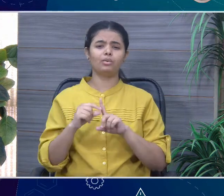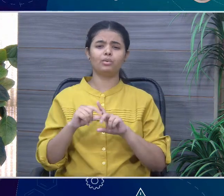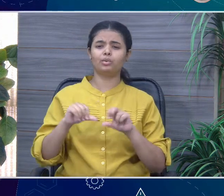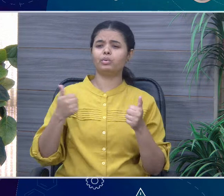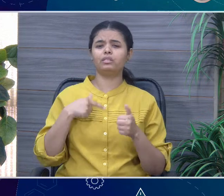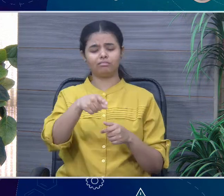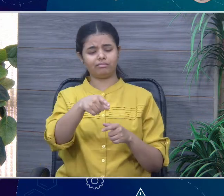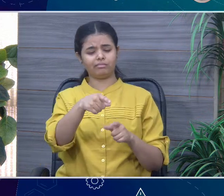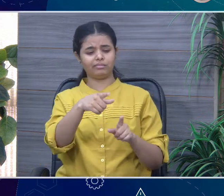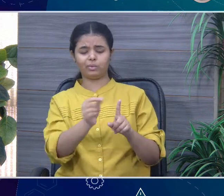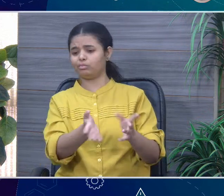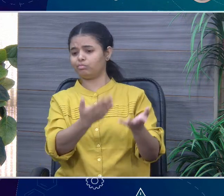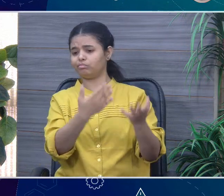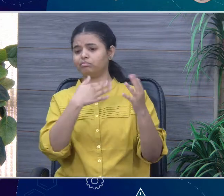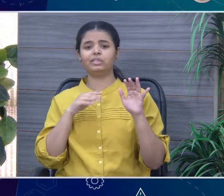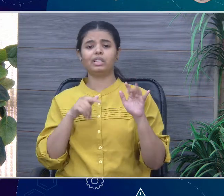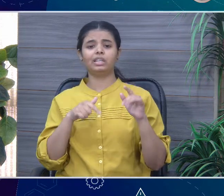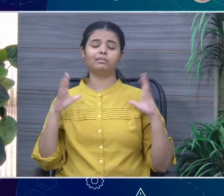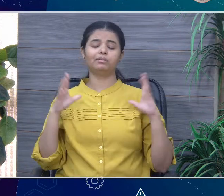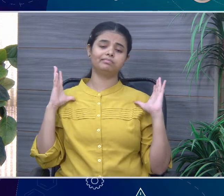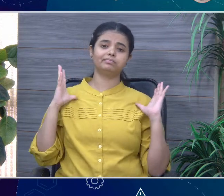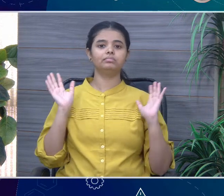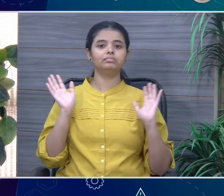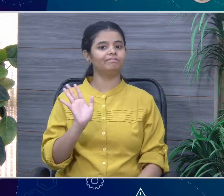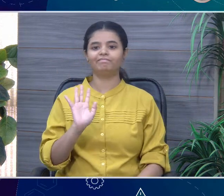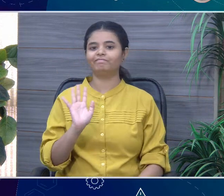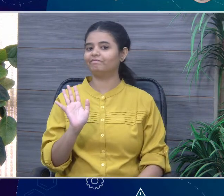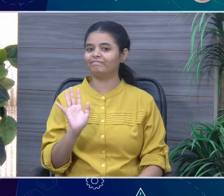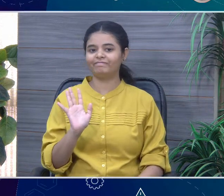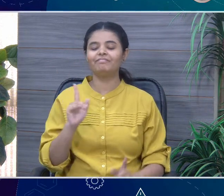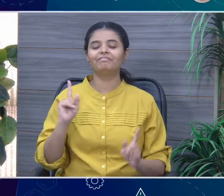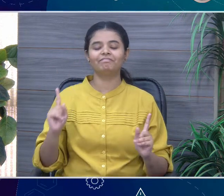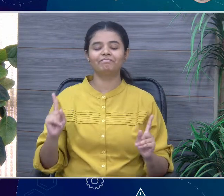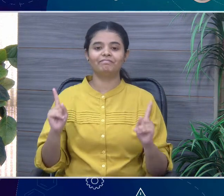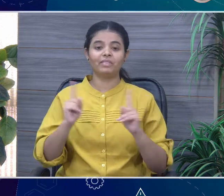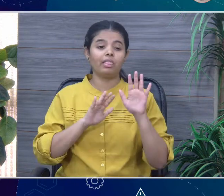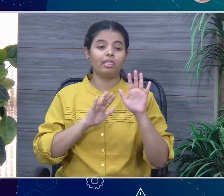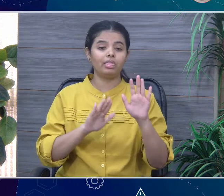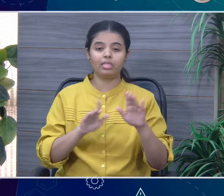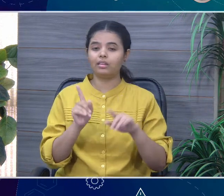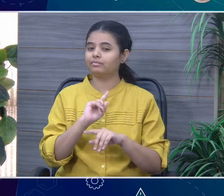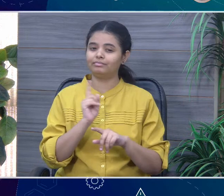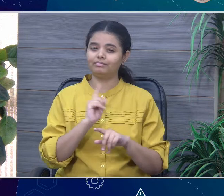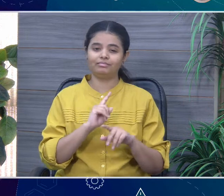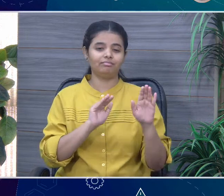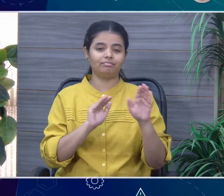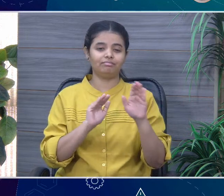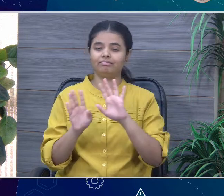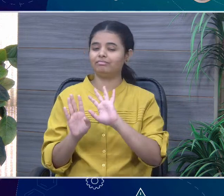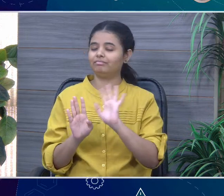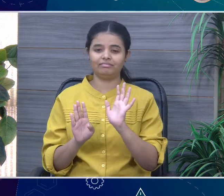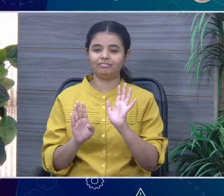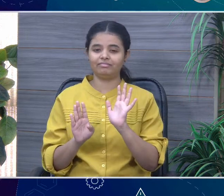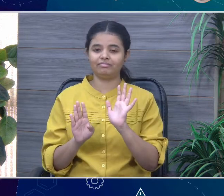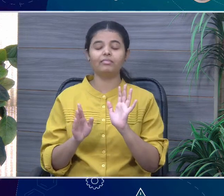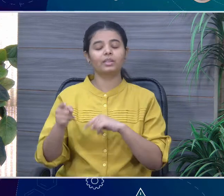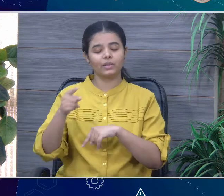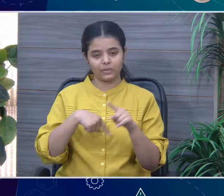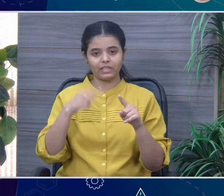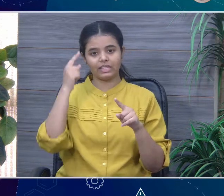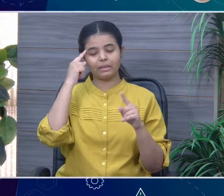She will do all my work. I'll sit and relax. Please don't become dependent on your buddies. You have to